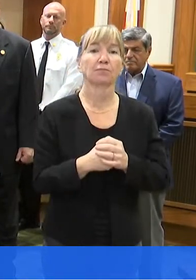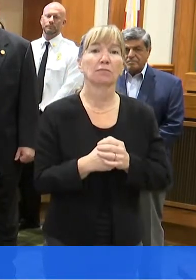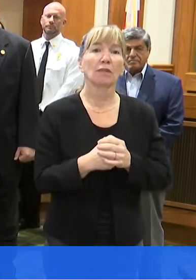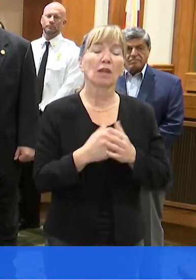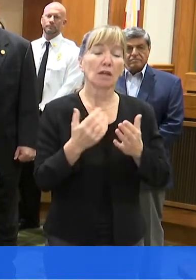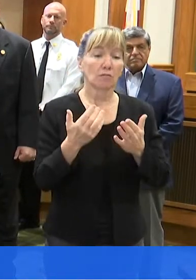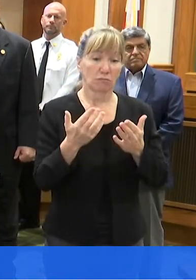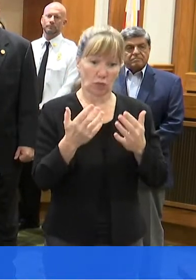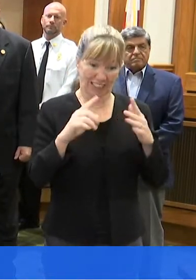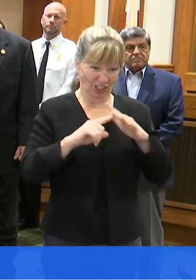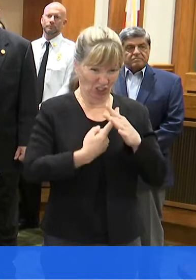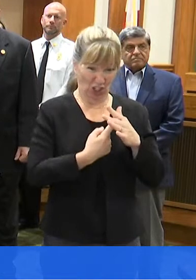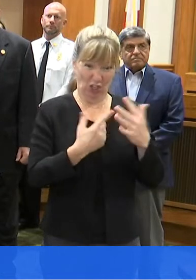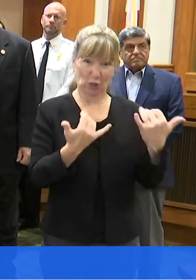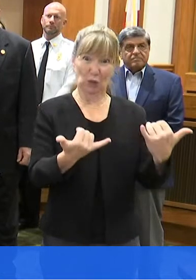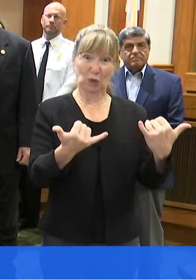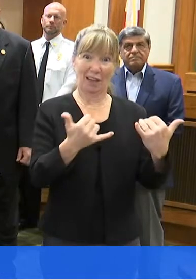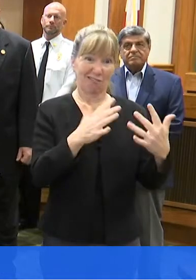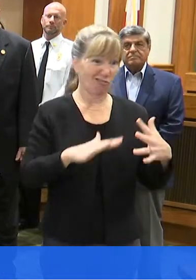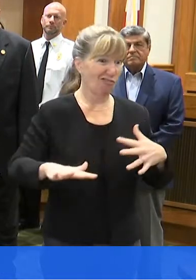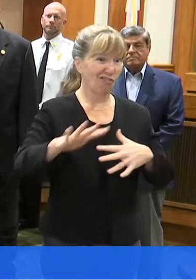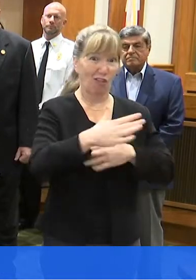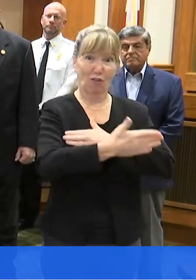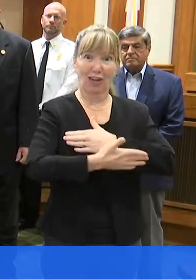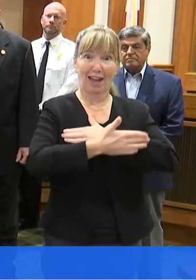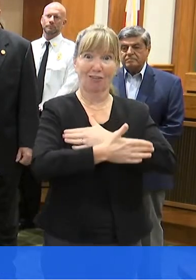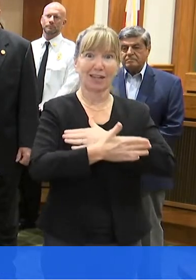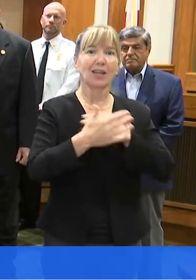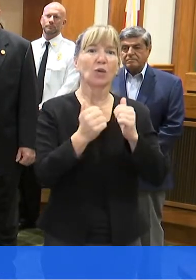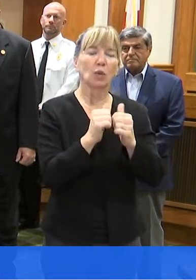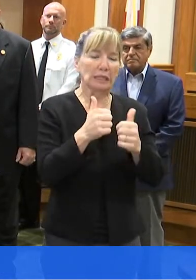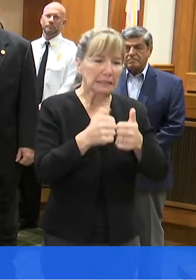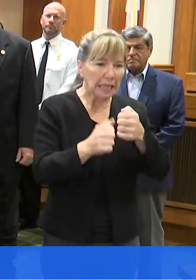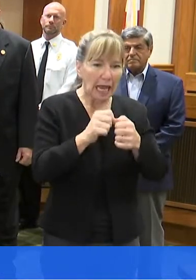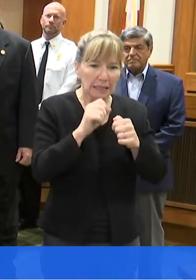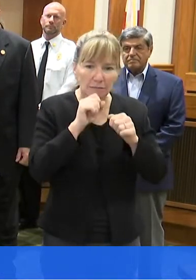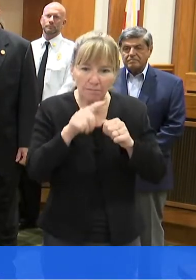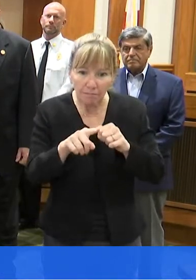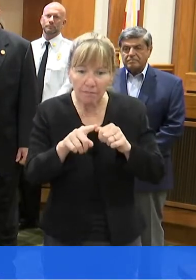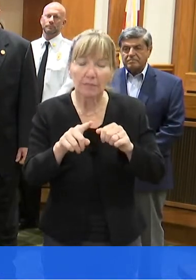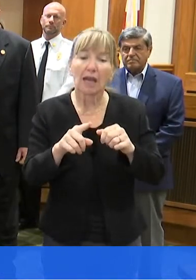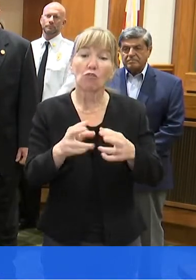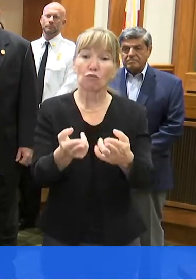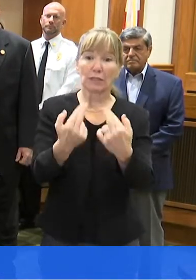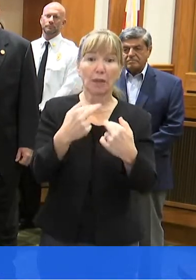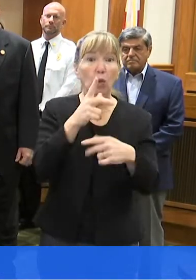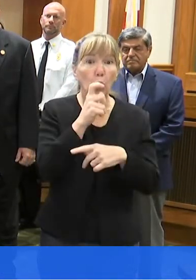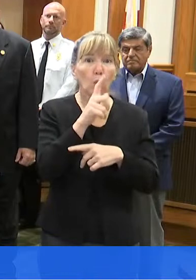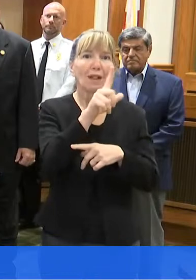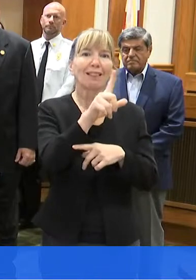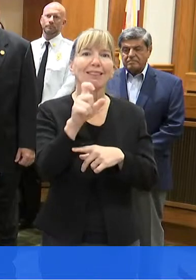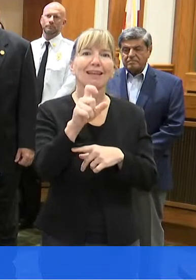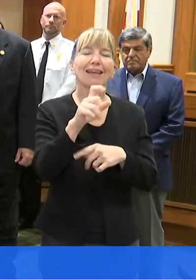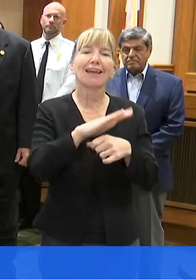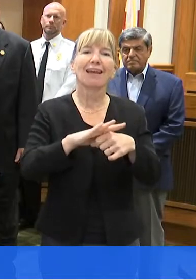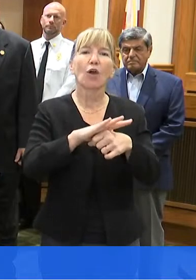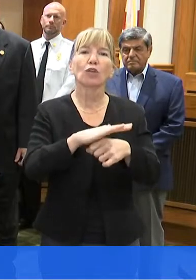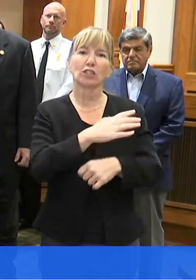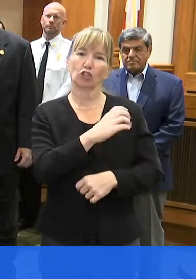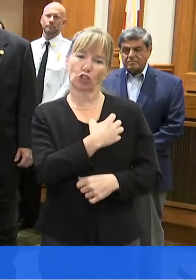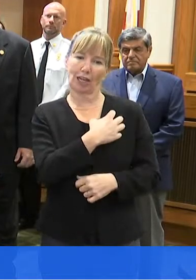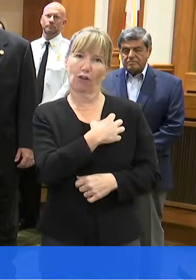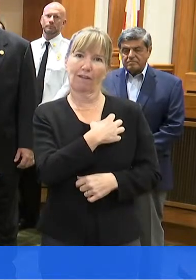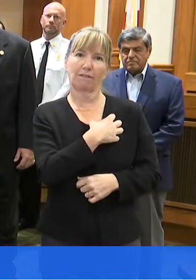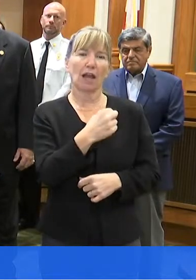be available today, countywide, with text messages answered by the Lee County Sheriff's Office and Public